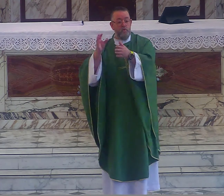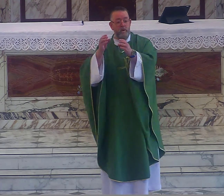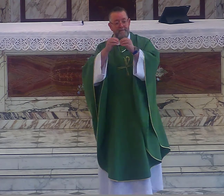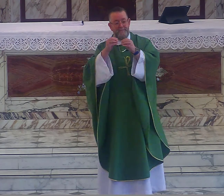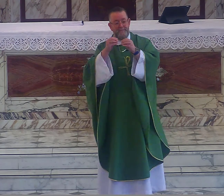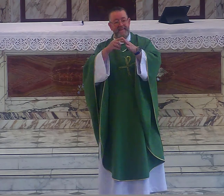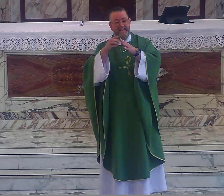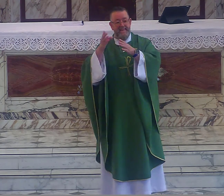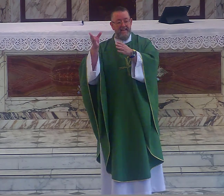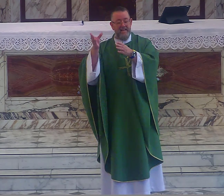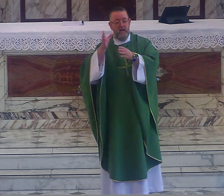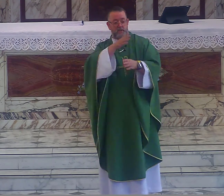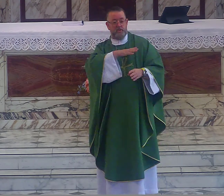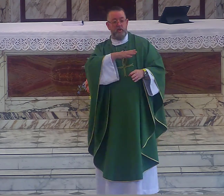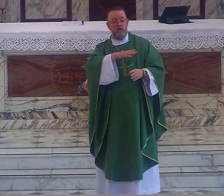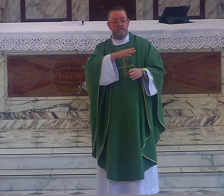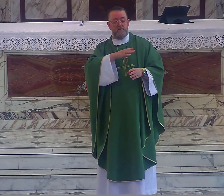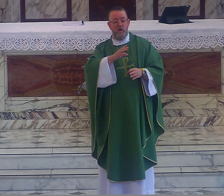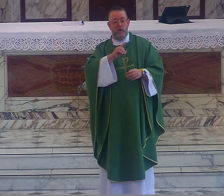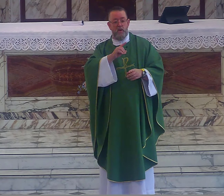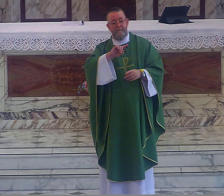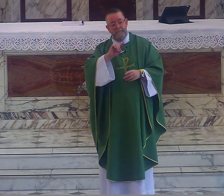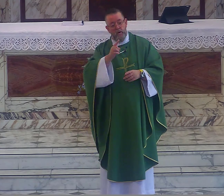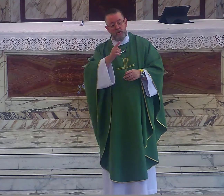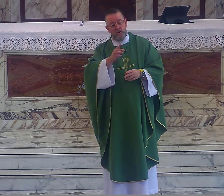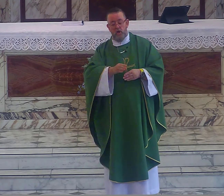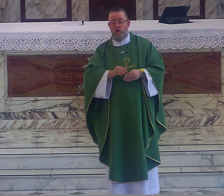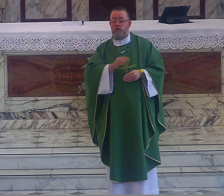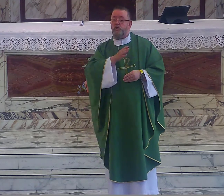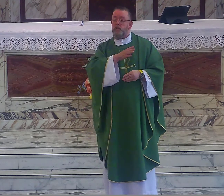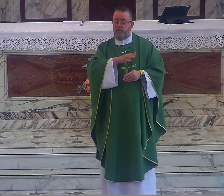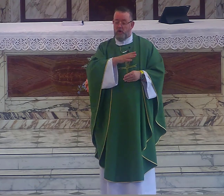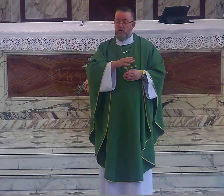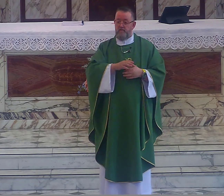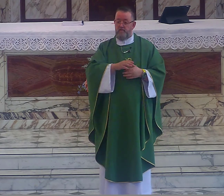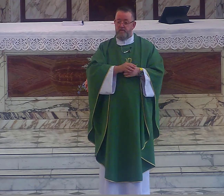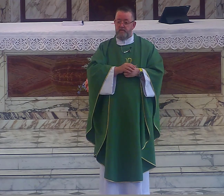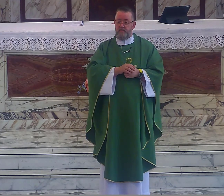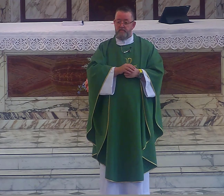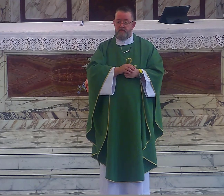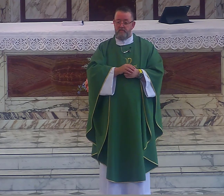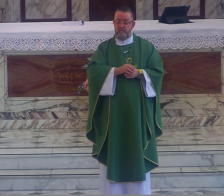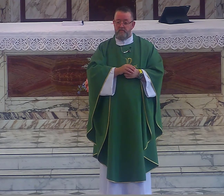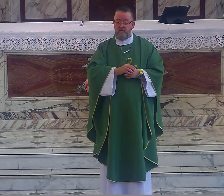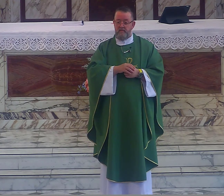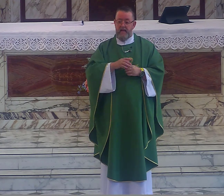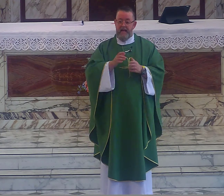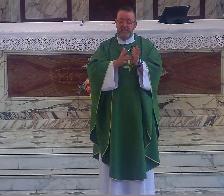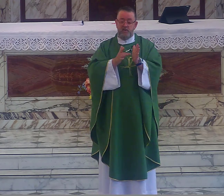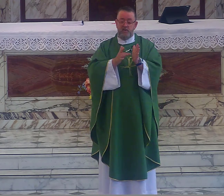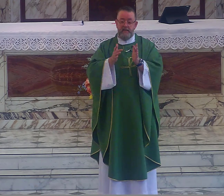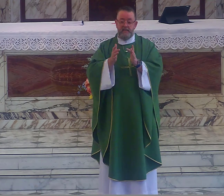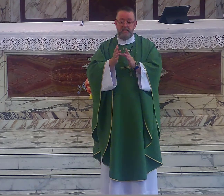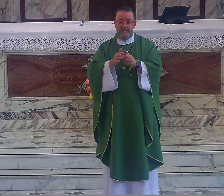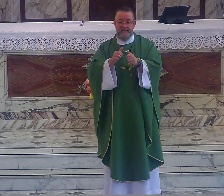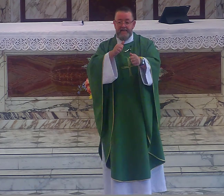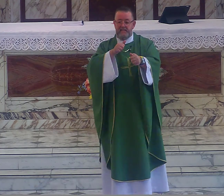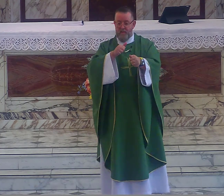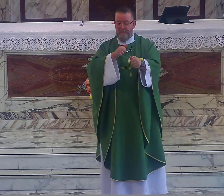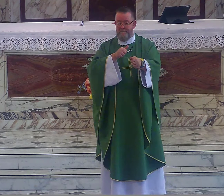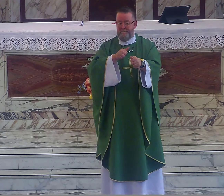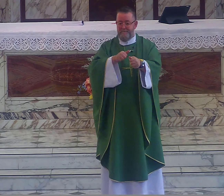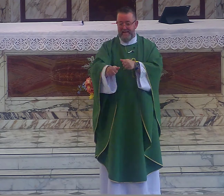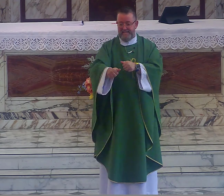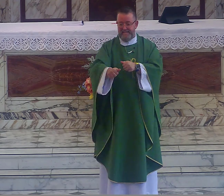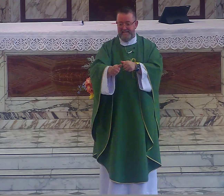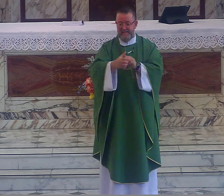not to be served, but to serve. And Jesus is